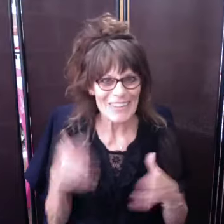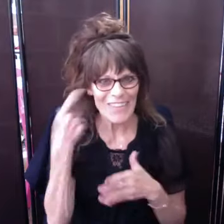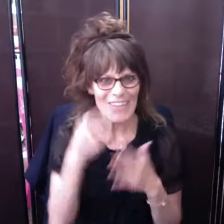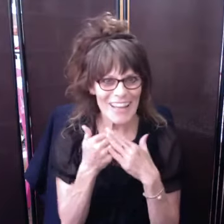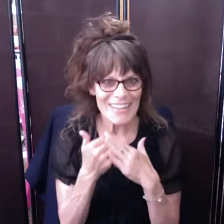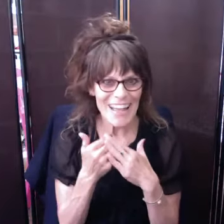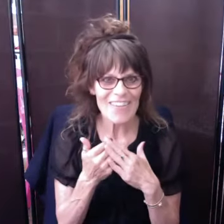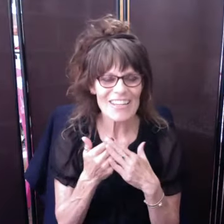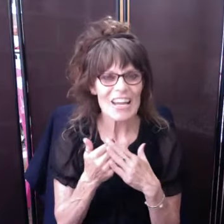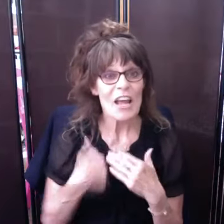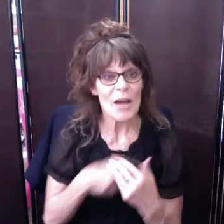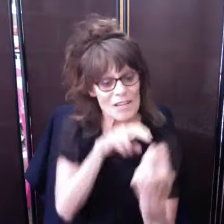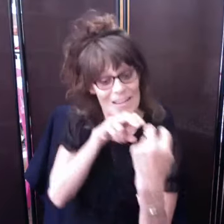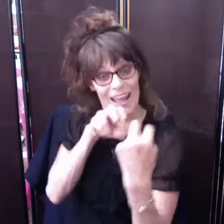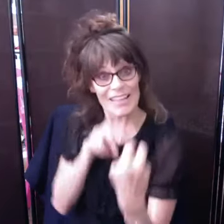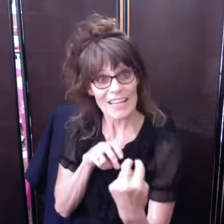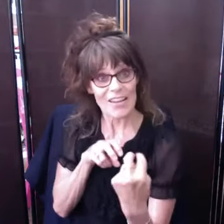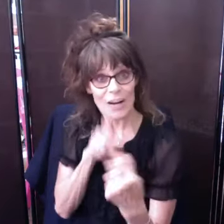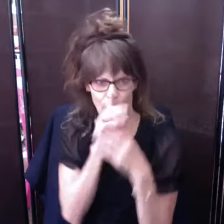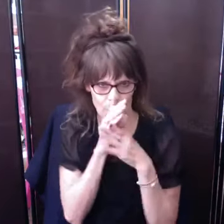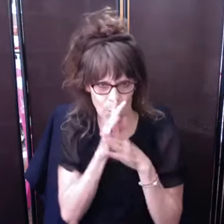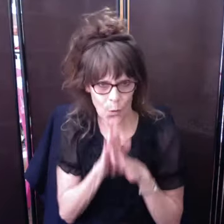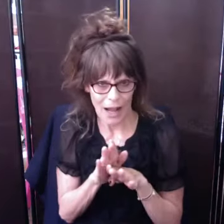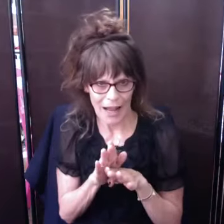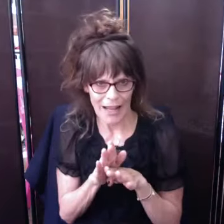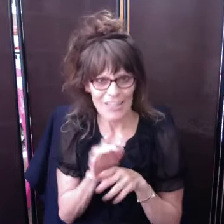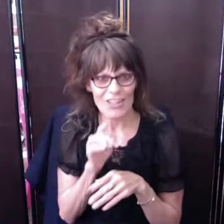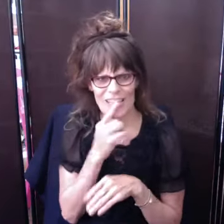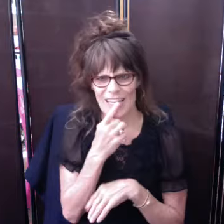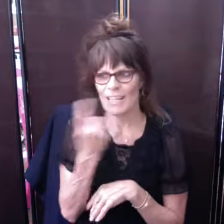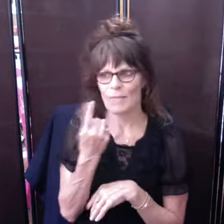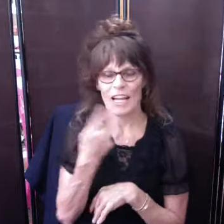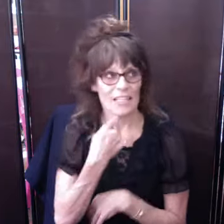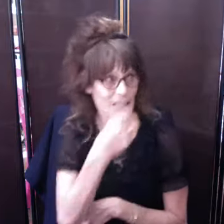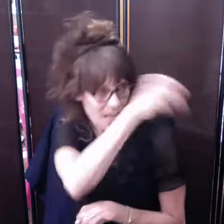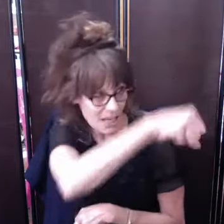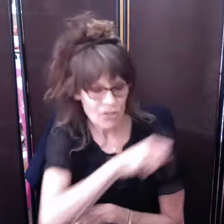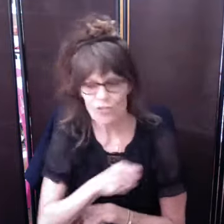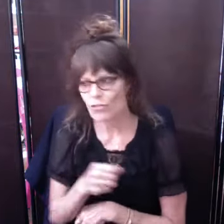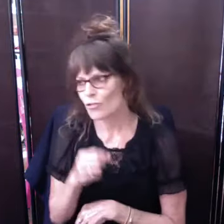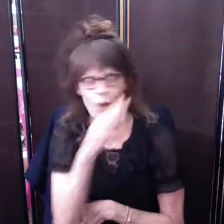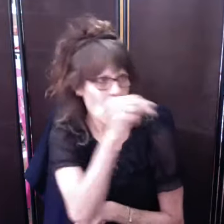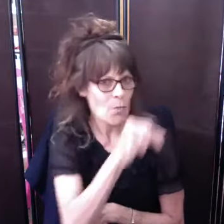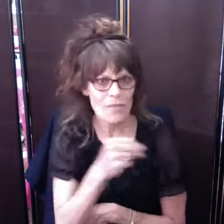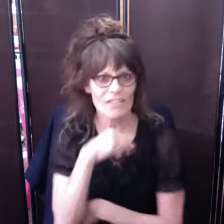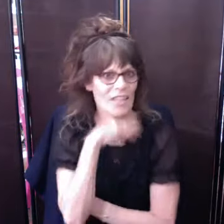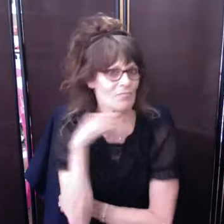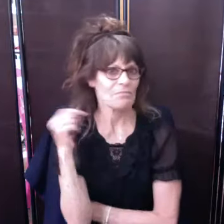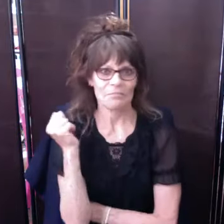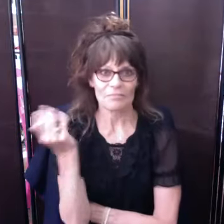her breakfast room, and I was quiet as a mouse. If she said something, I said, yes, ma'am, or no, ma'am, and nothing else. And I ate a tuna